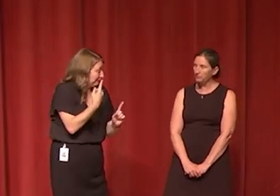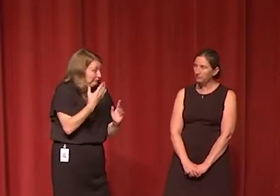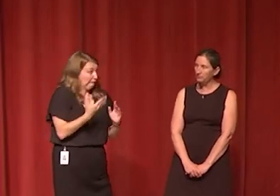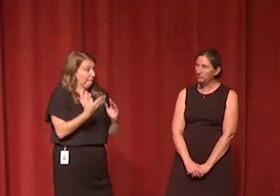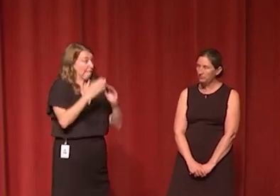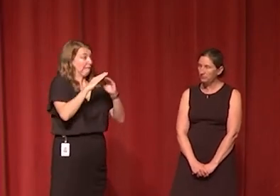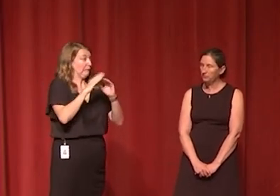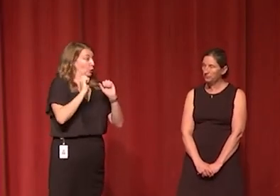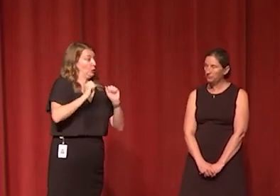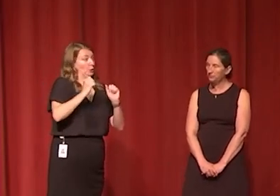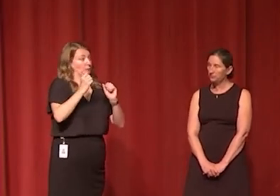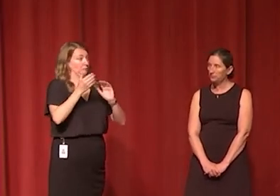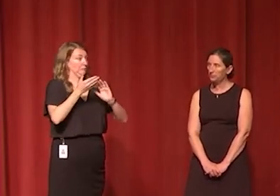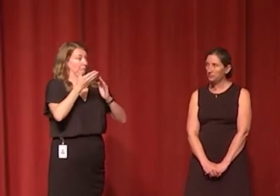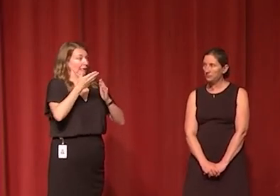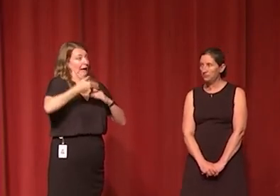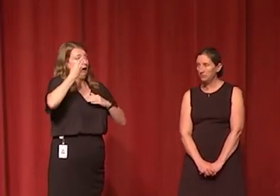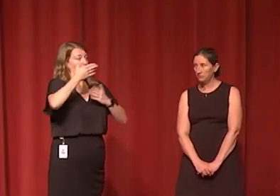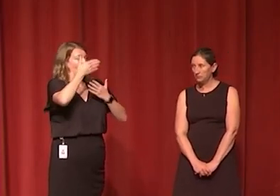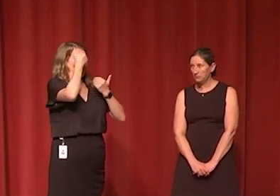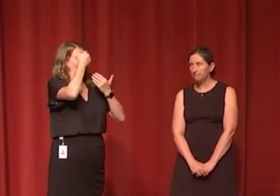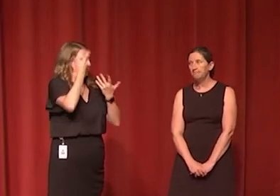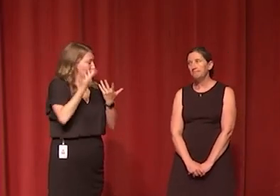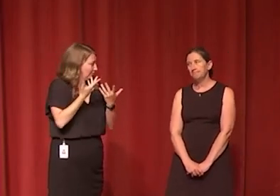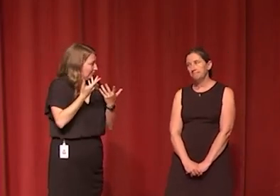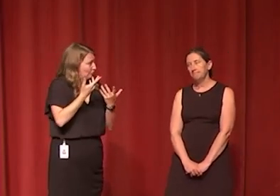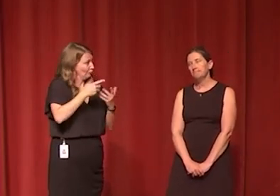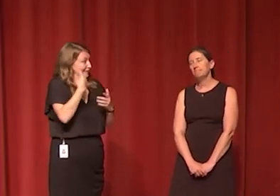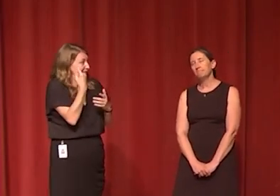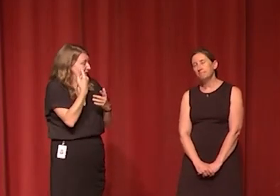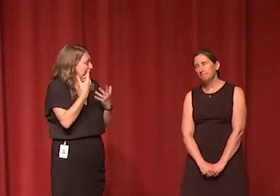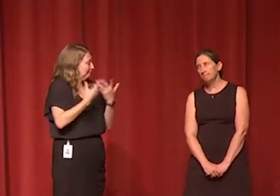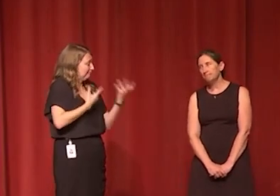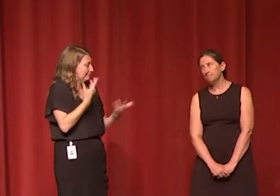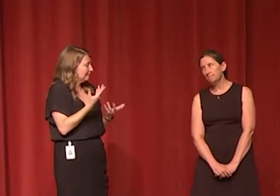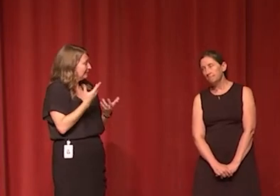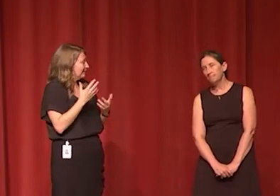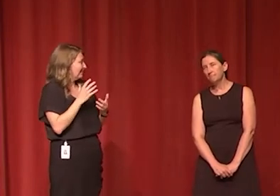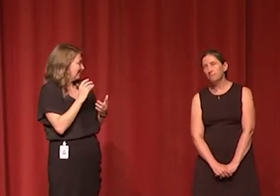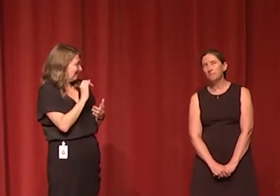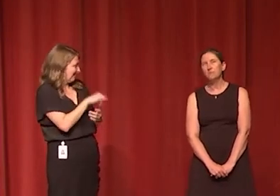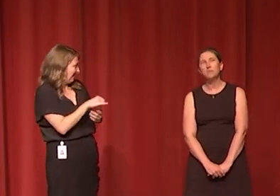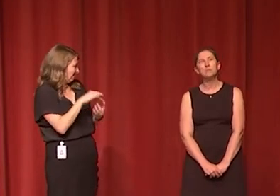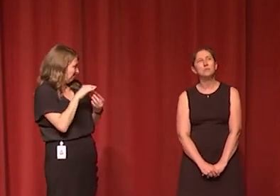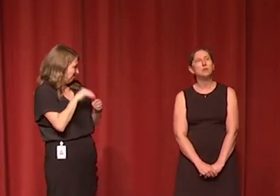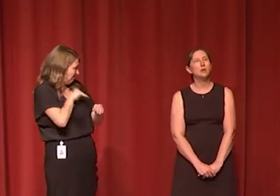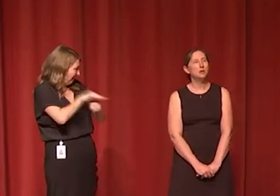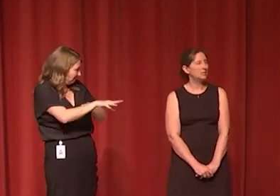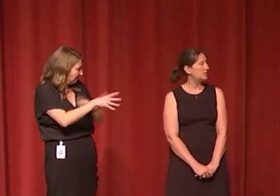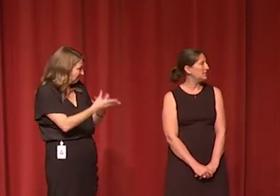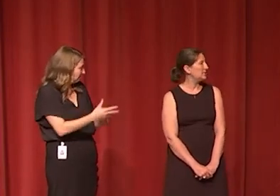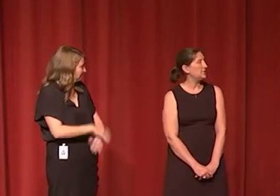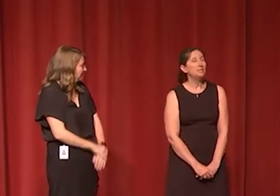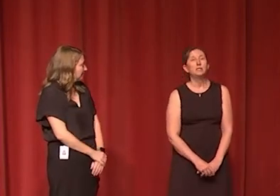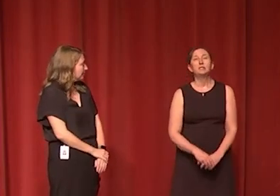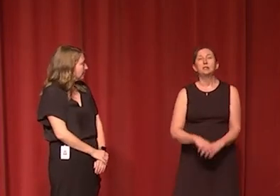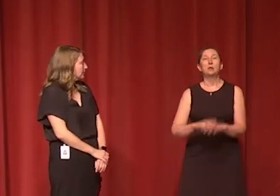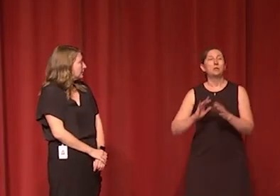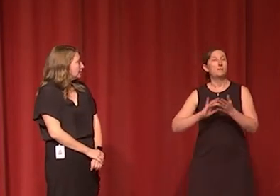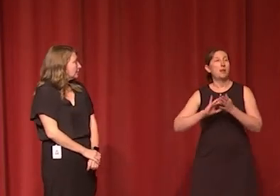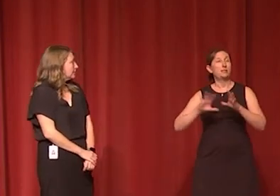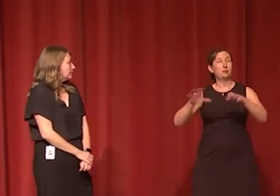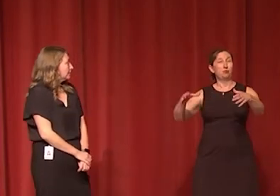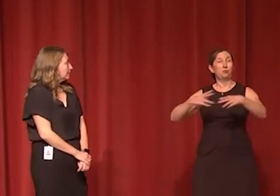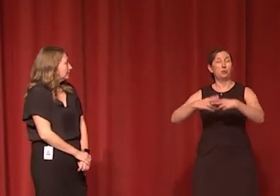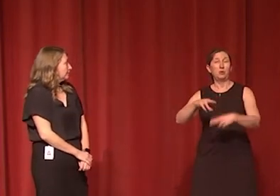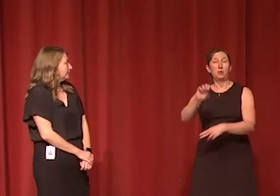trade-off between that and then lowering my cholesterol and that reducing the risk of dementia? So they do not increase your risk of dementia.